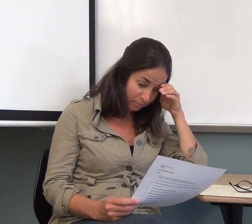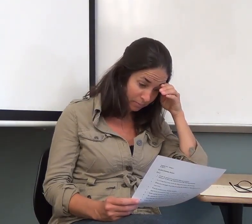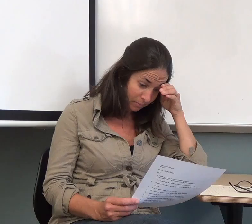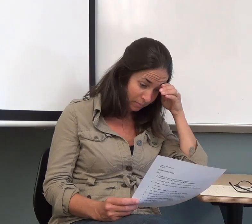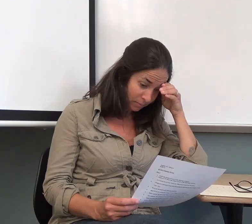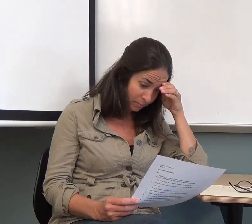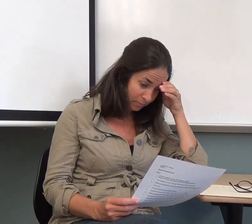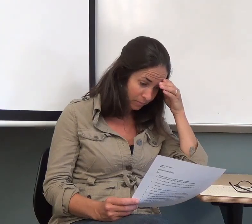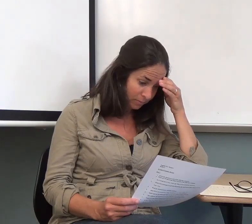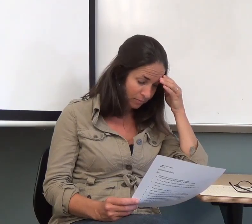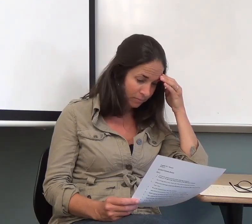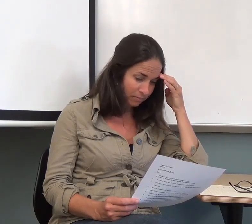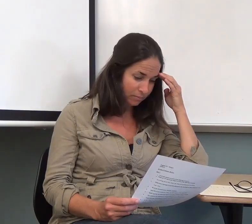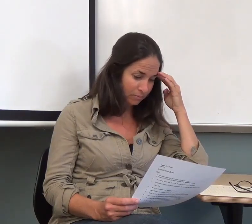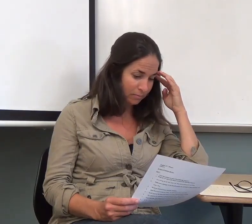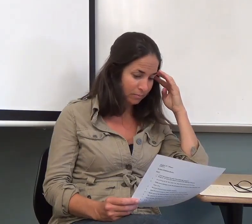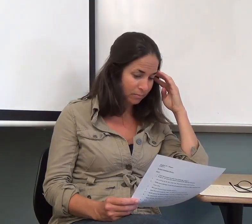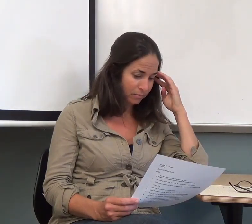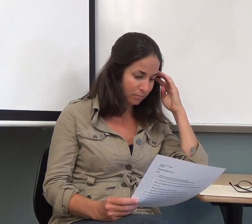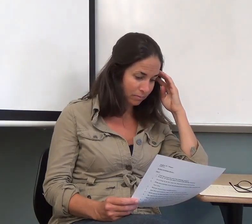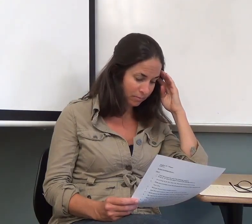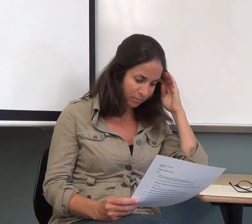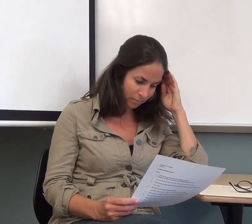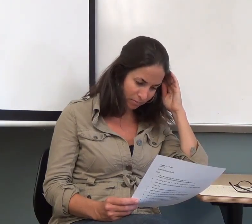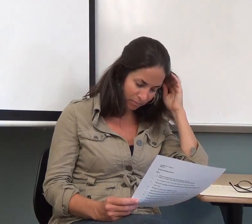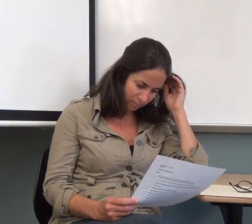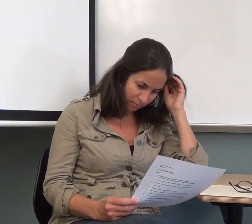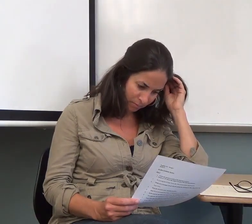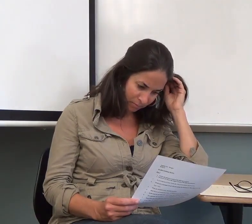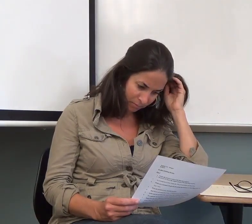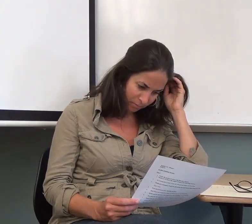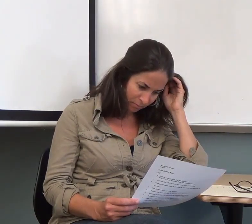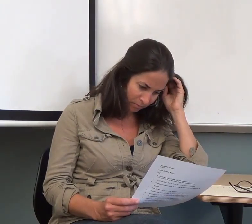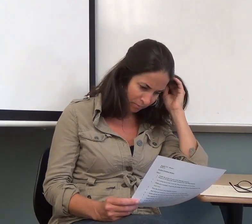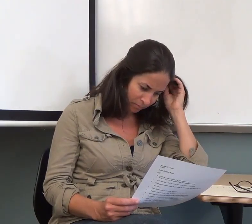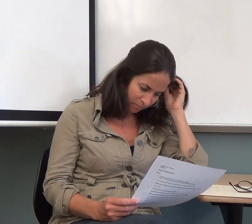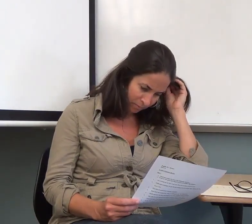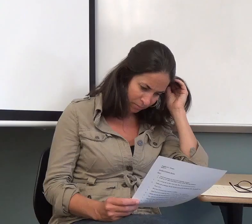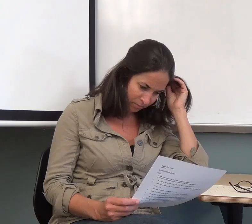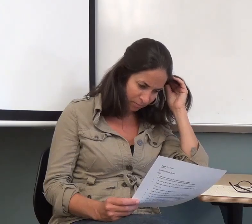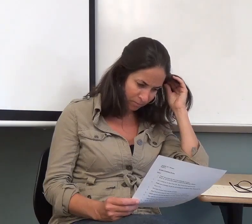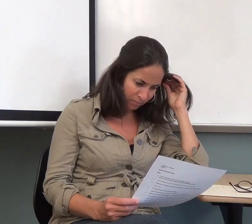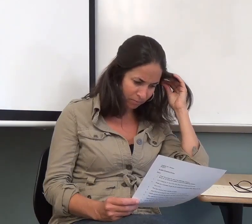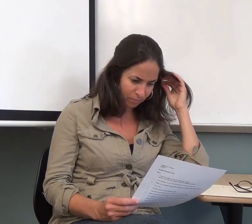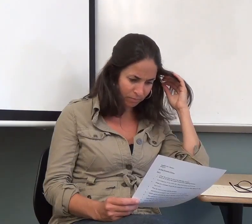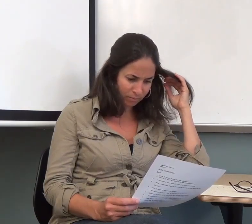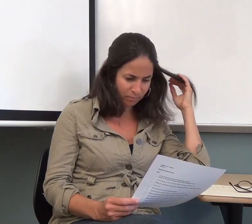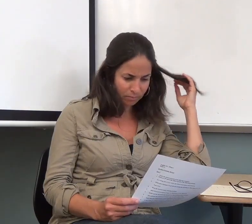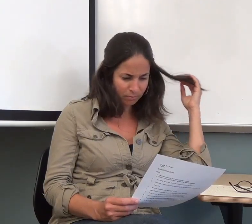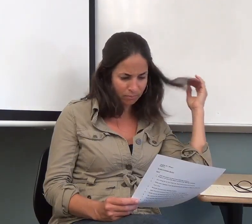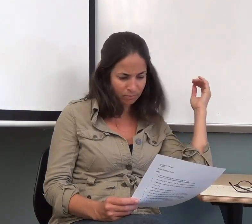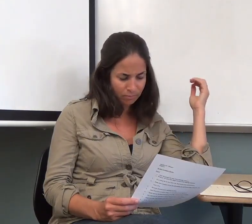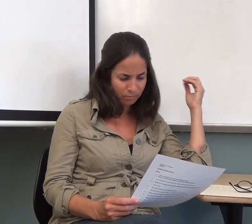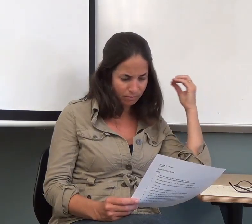So, No, ID numbers? Do you know what it is? What? Is it